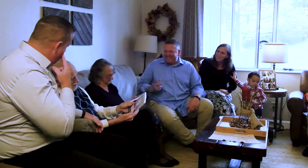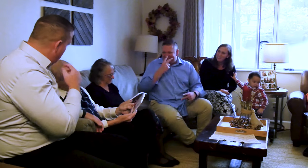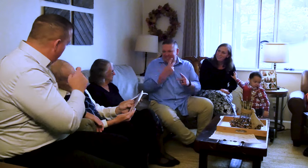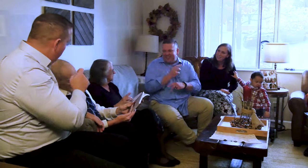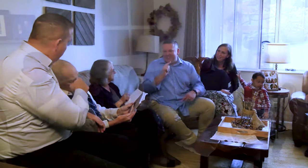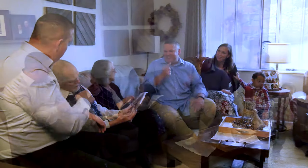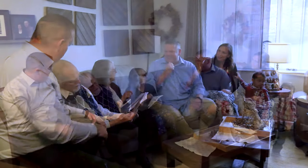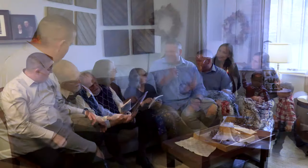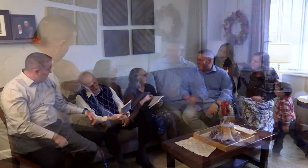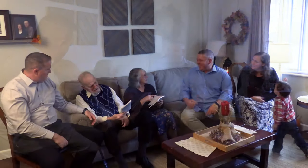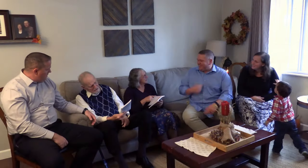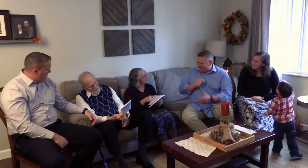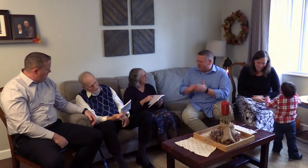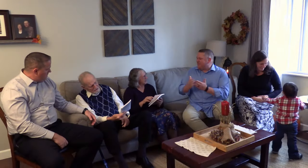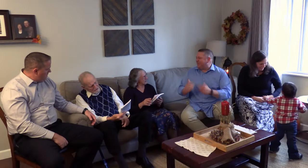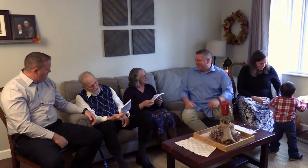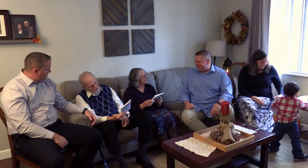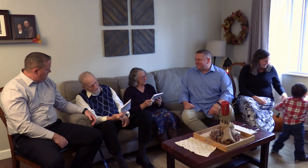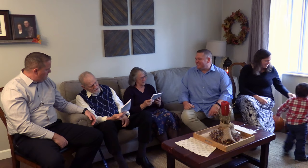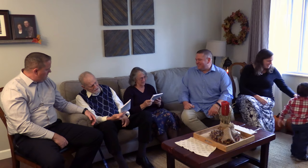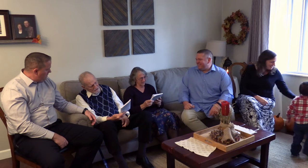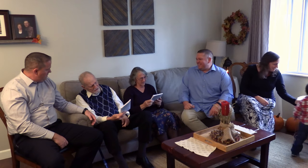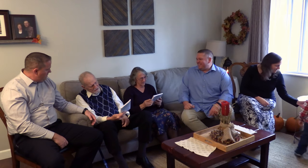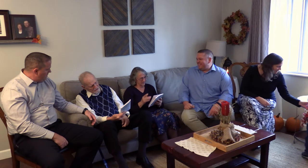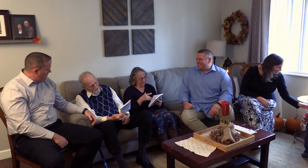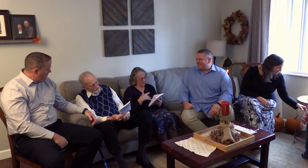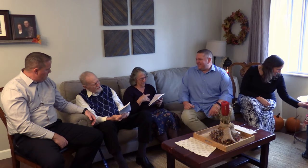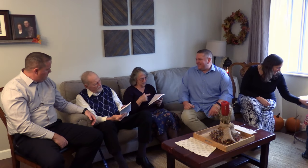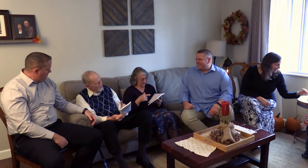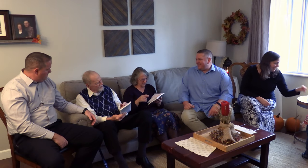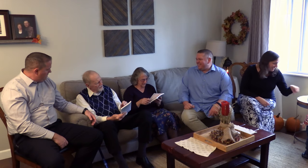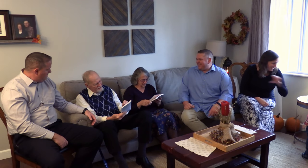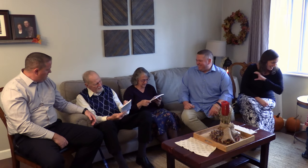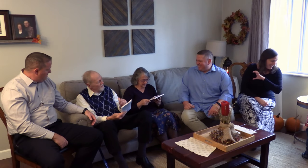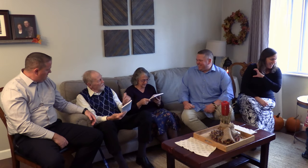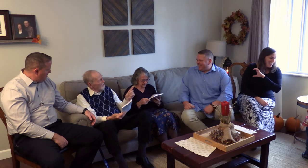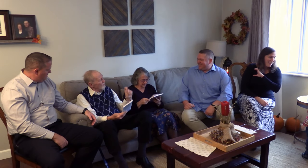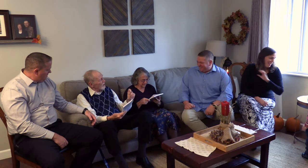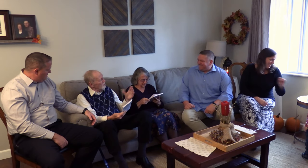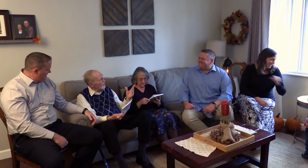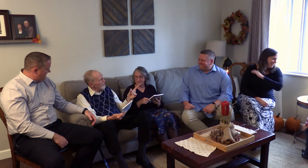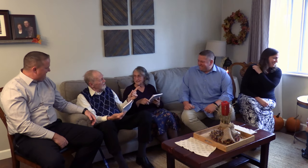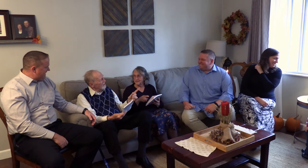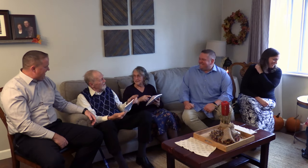i wrote a book i